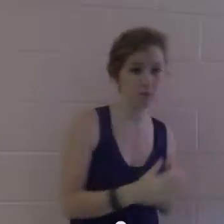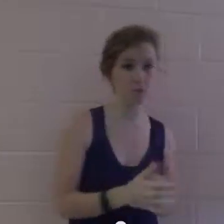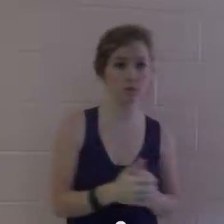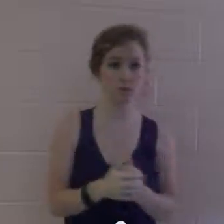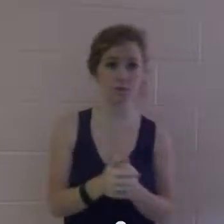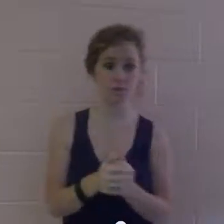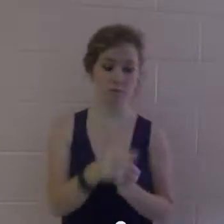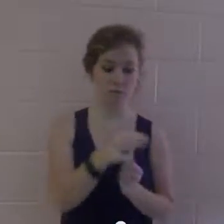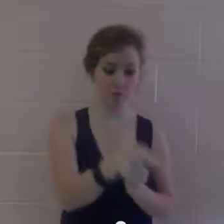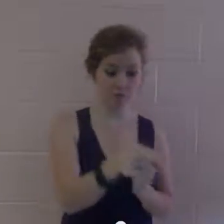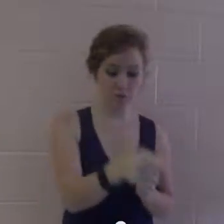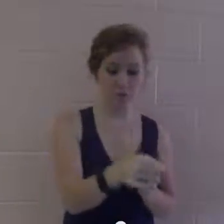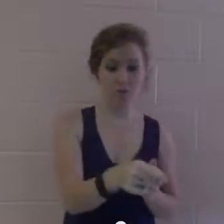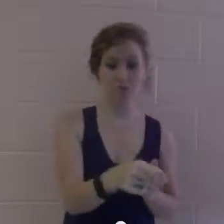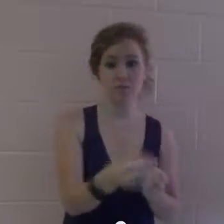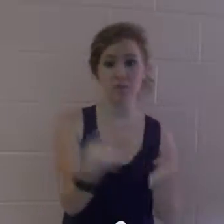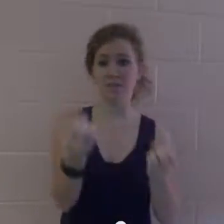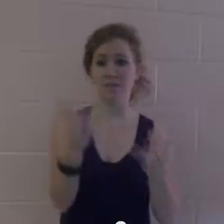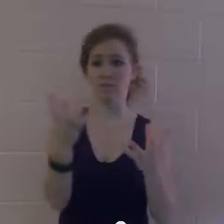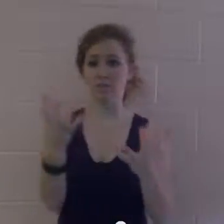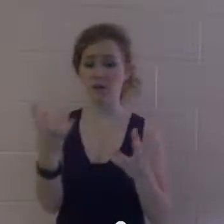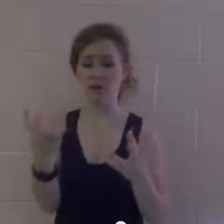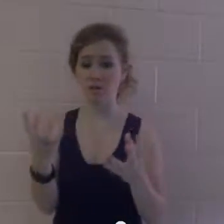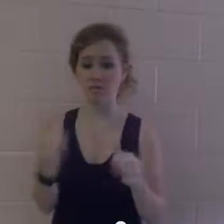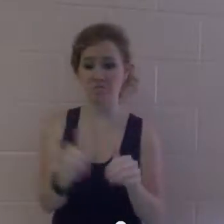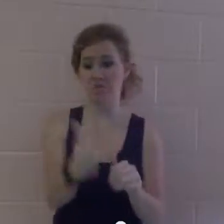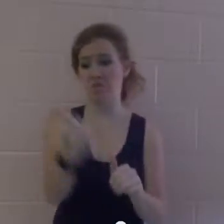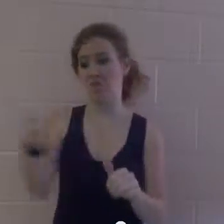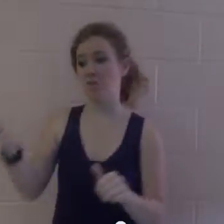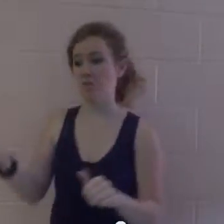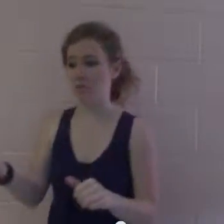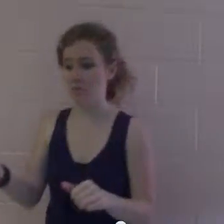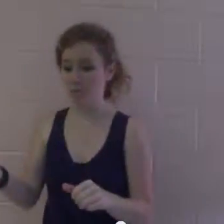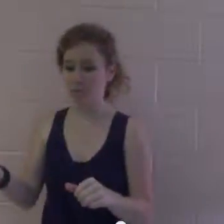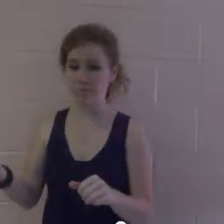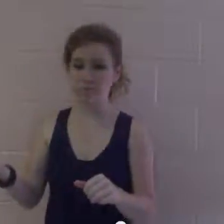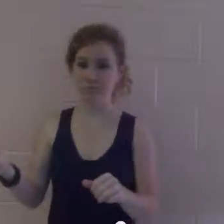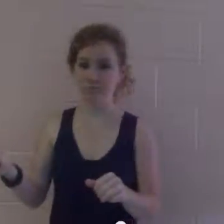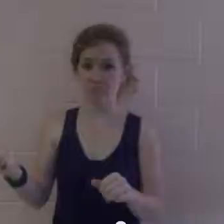The cheetah family is a small family, while the lions have many other